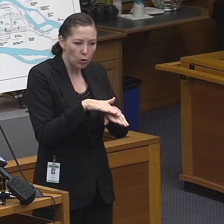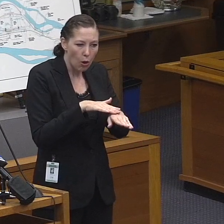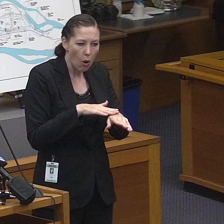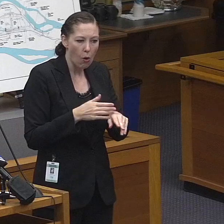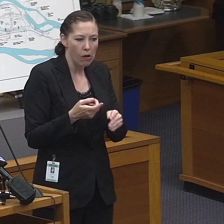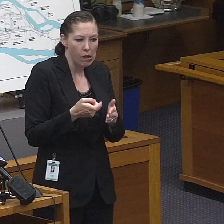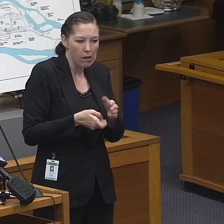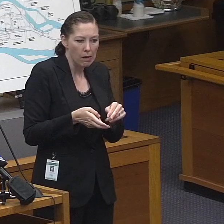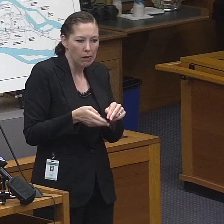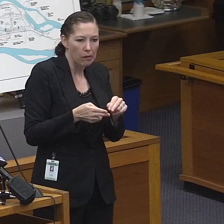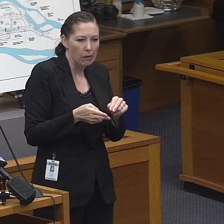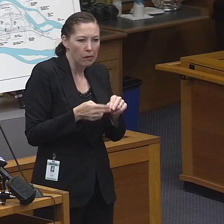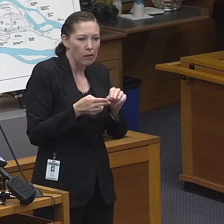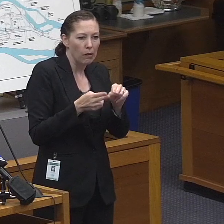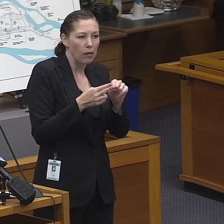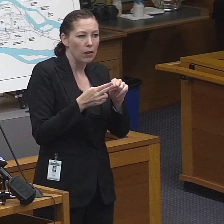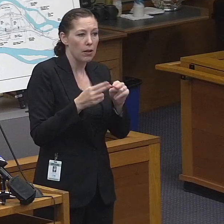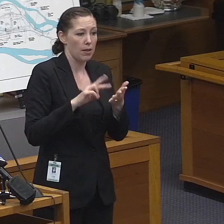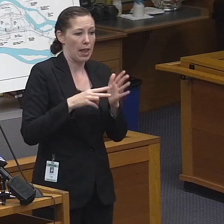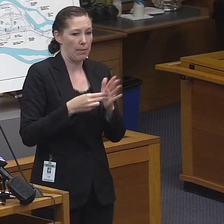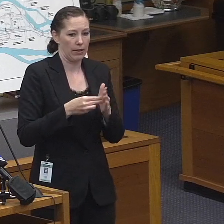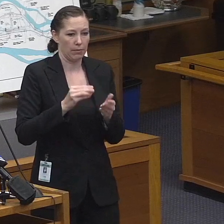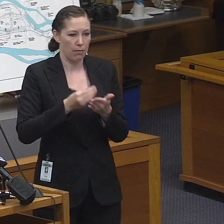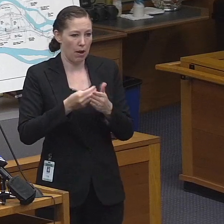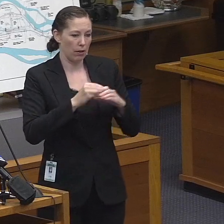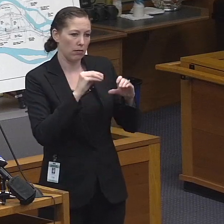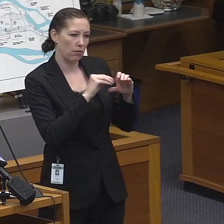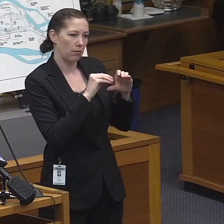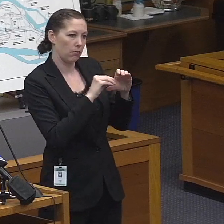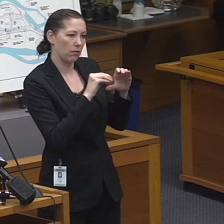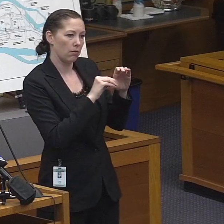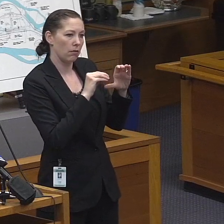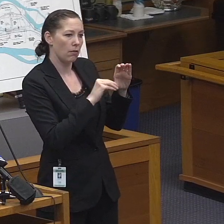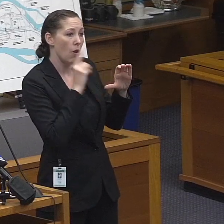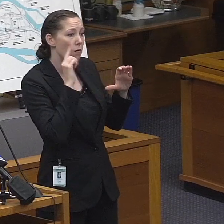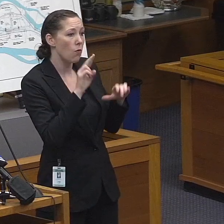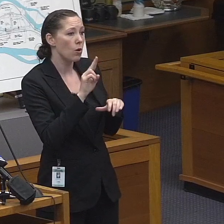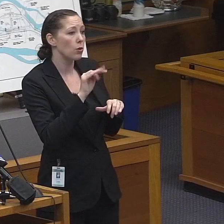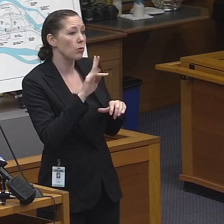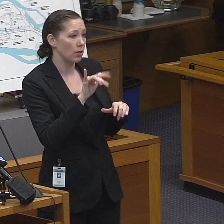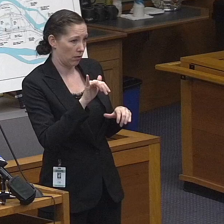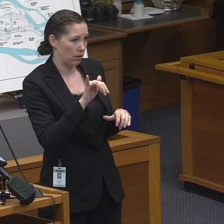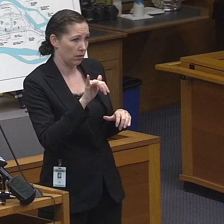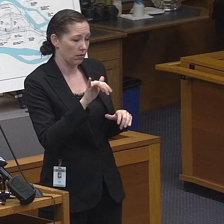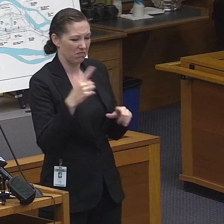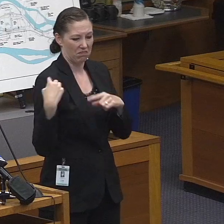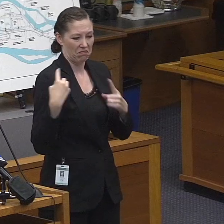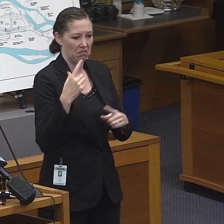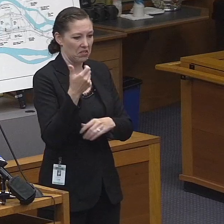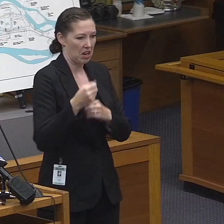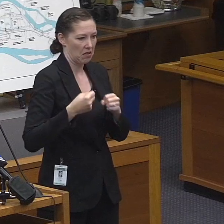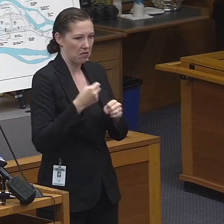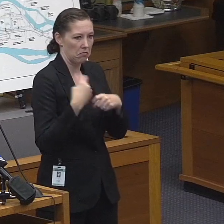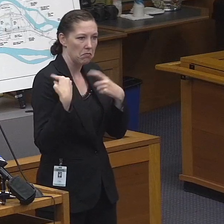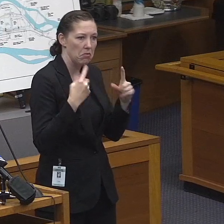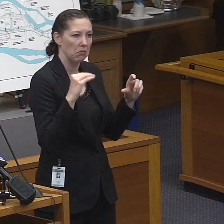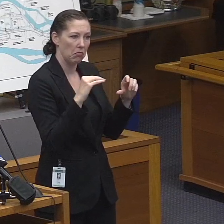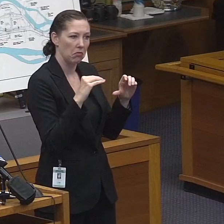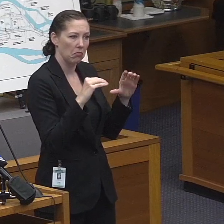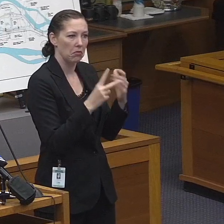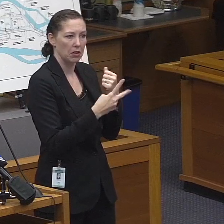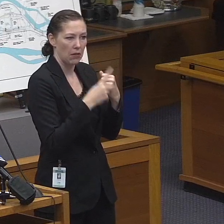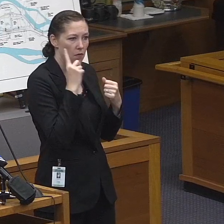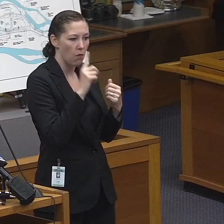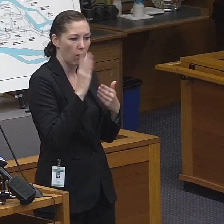that we are well positioned financially in the utility to be able to afford these kinds of